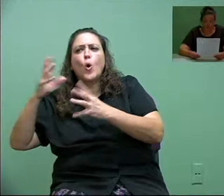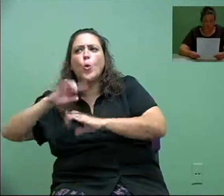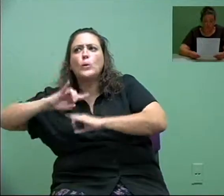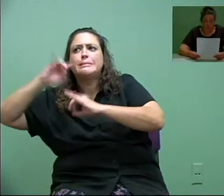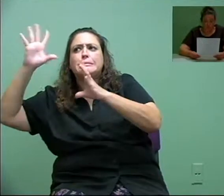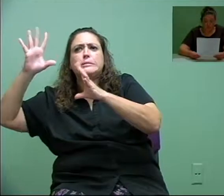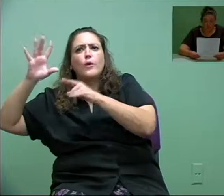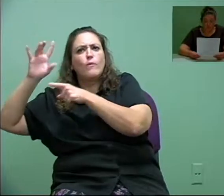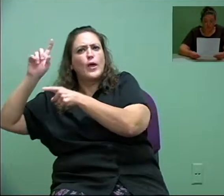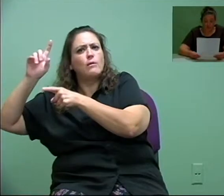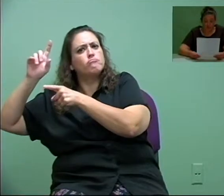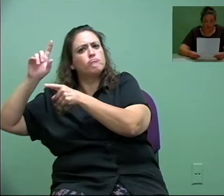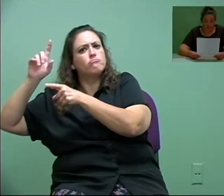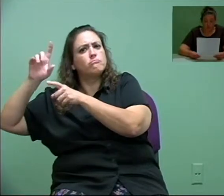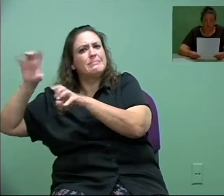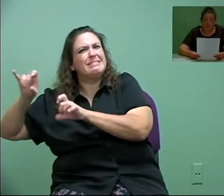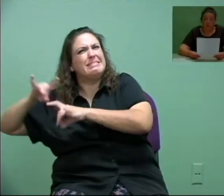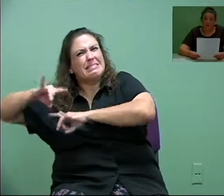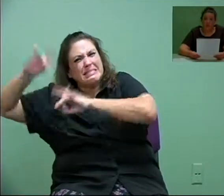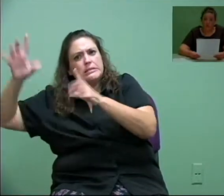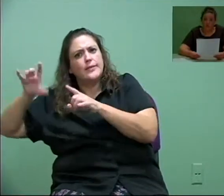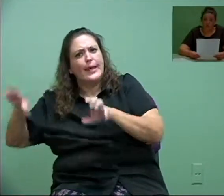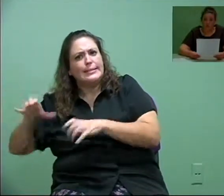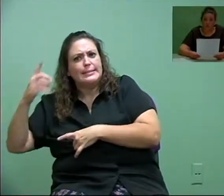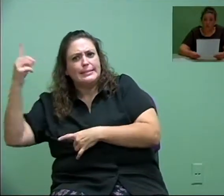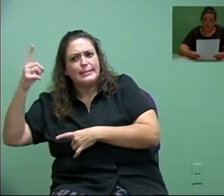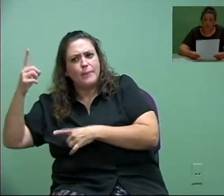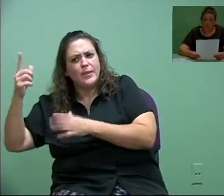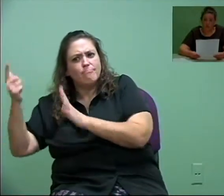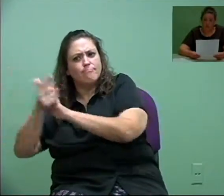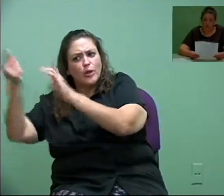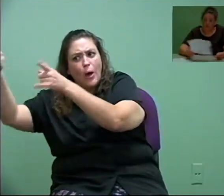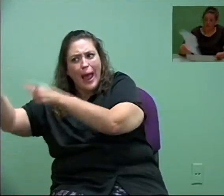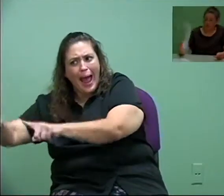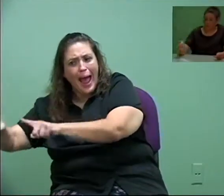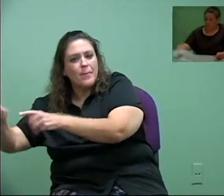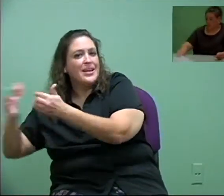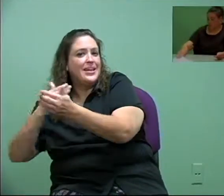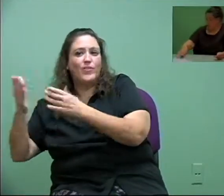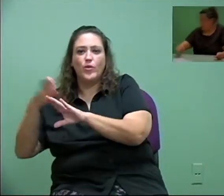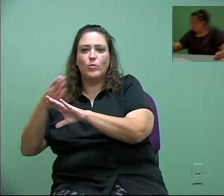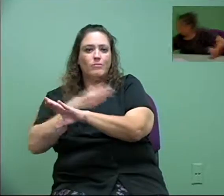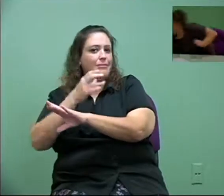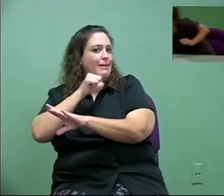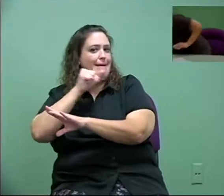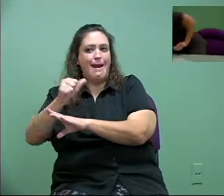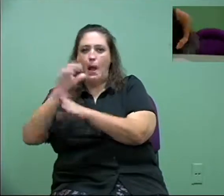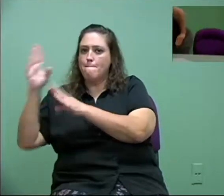prove before the defendant can be found guilty of the crimes charged.